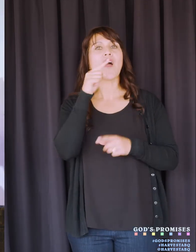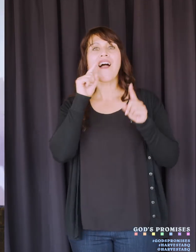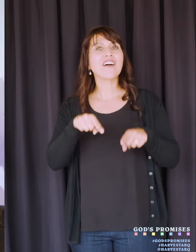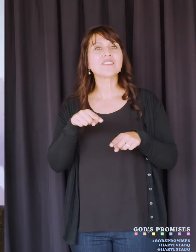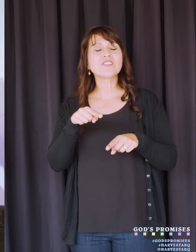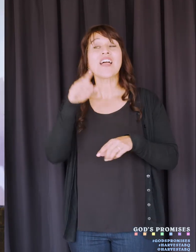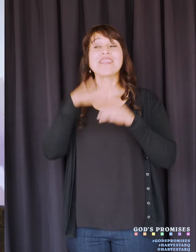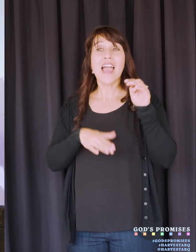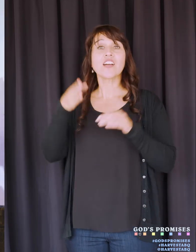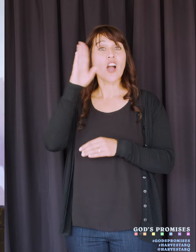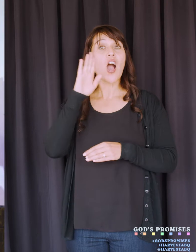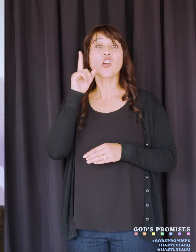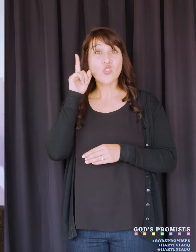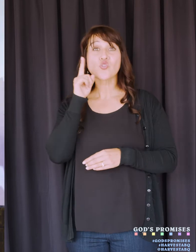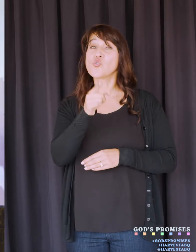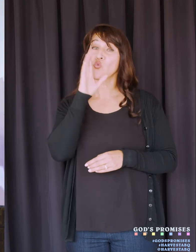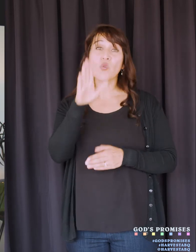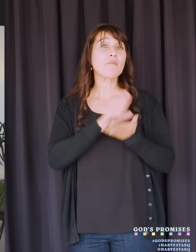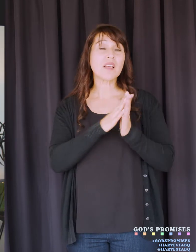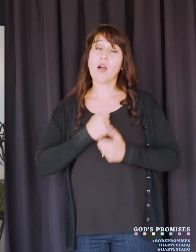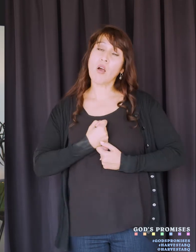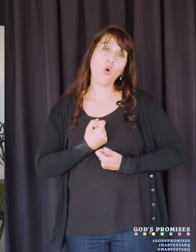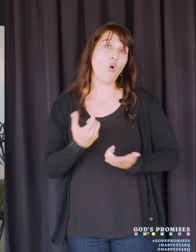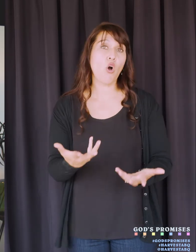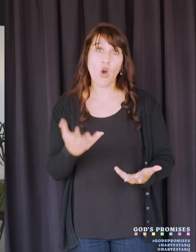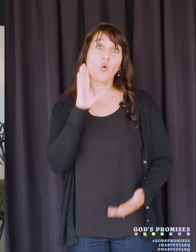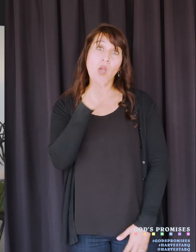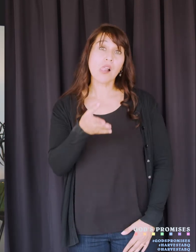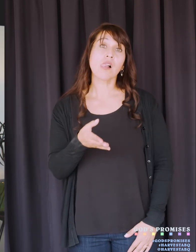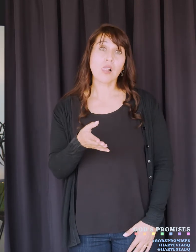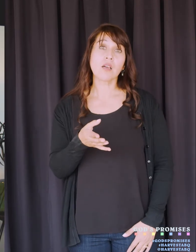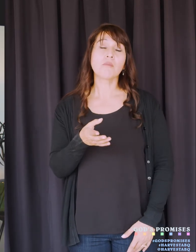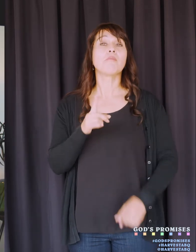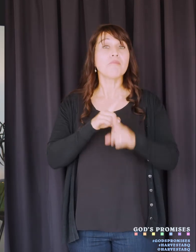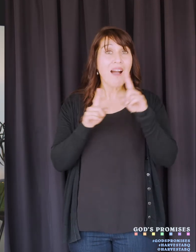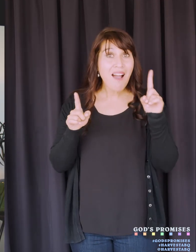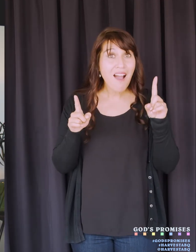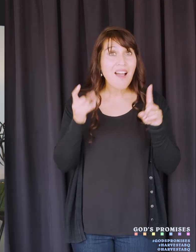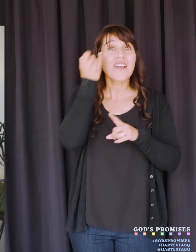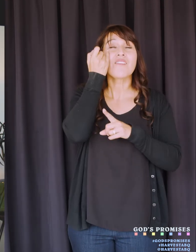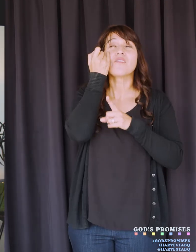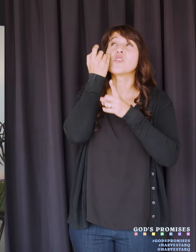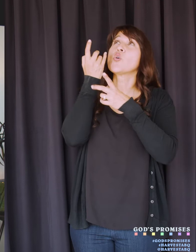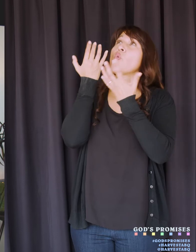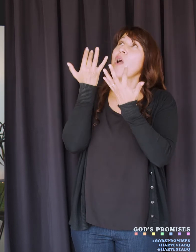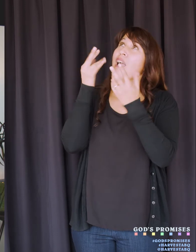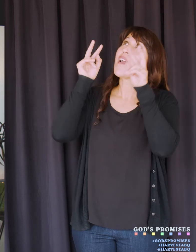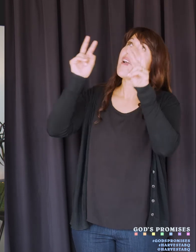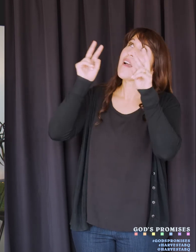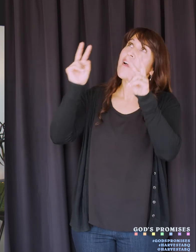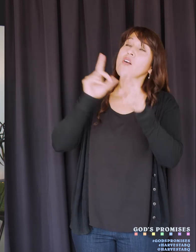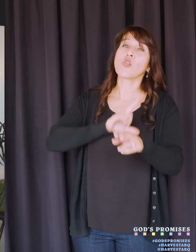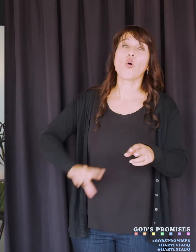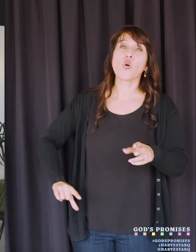are going to wear yourself out. When you're waiting on the Lord, when your hope is in the